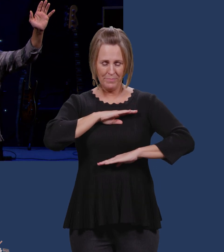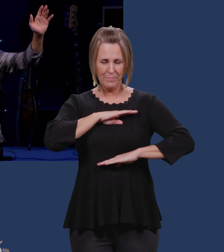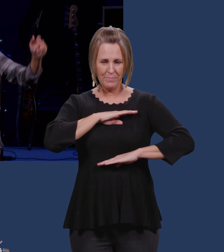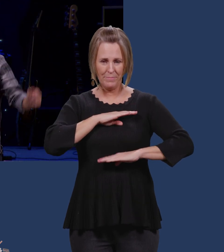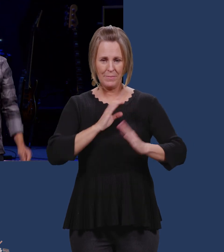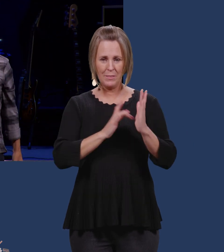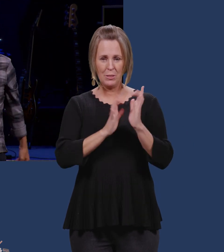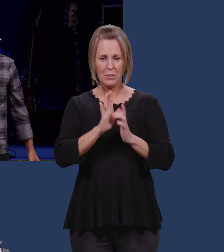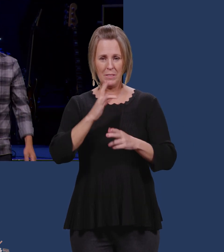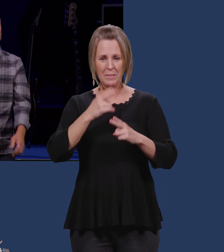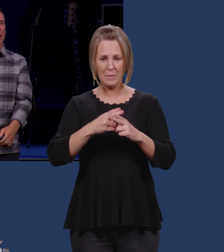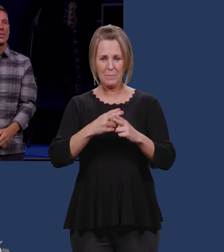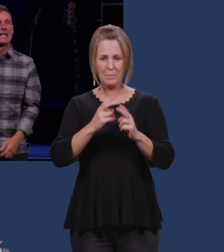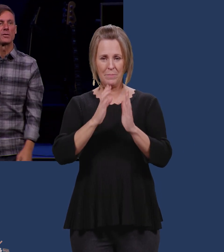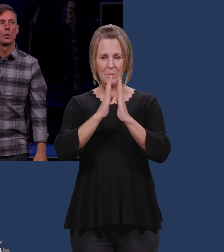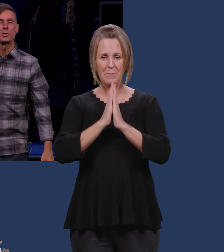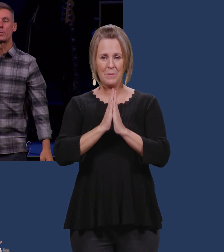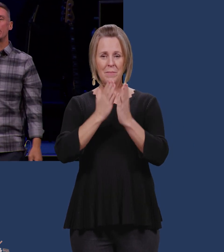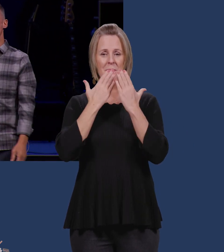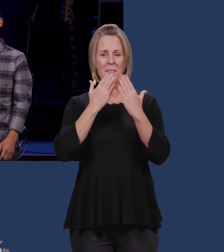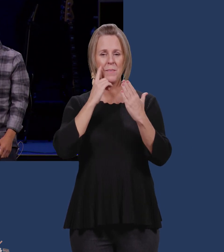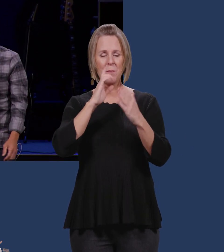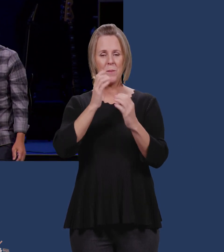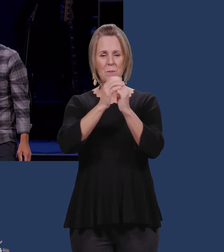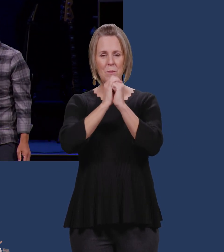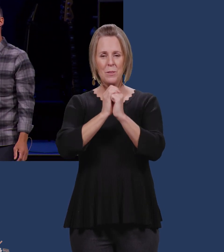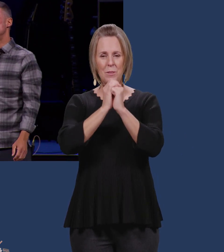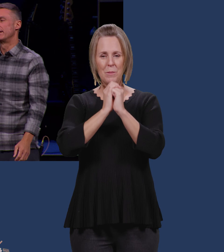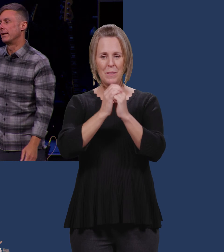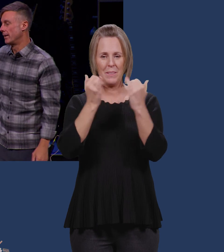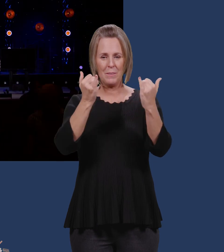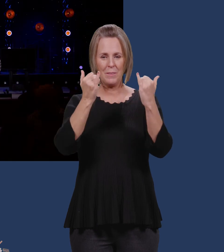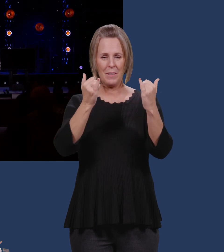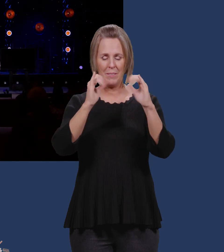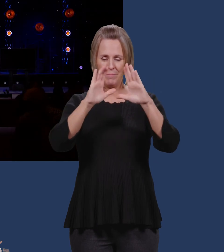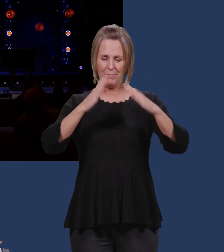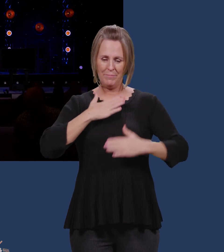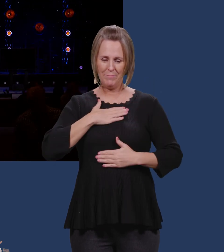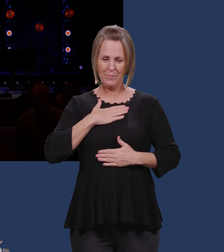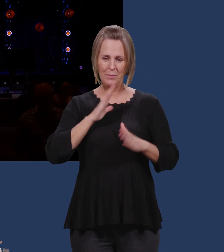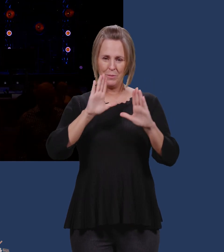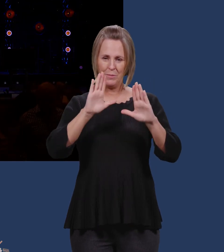Christ. Amen. Thanks for worshiping with us today. Have a great Sunday.